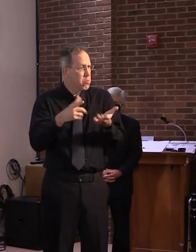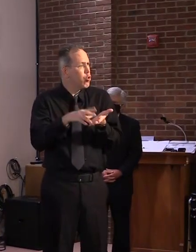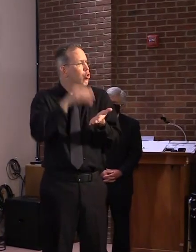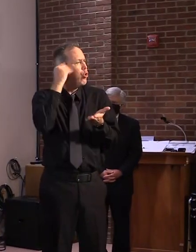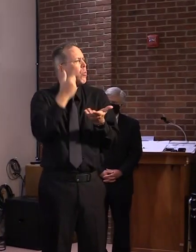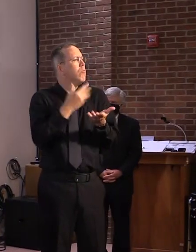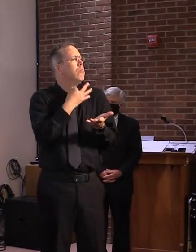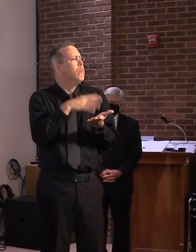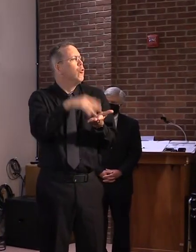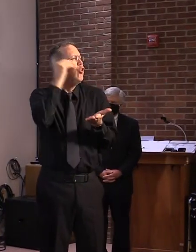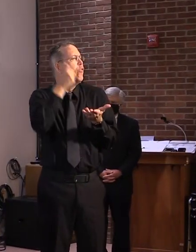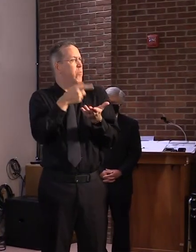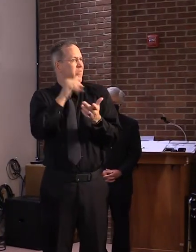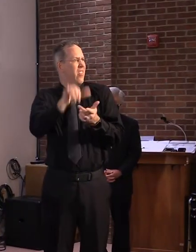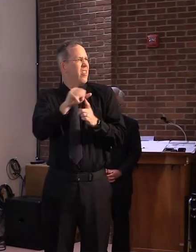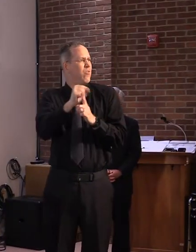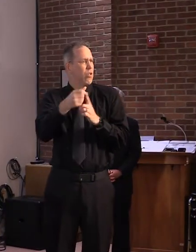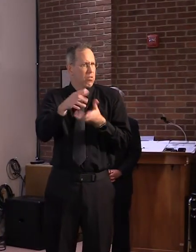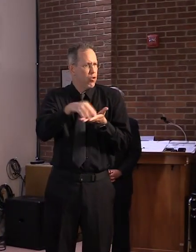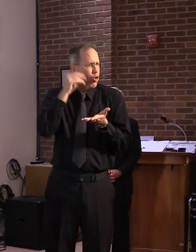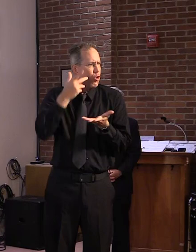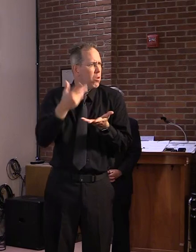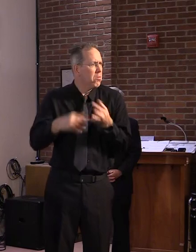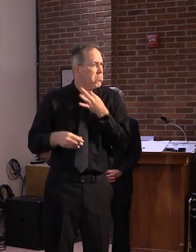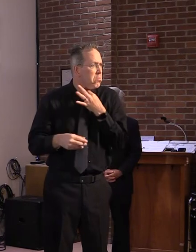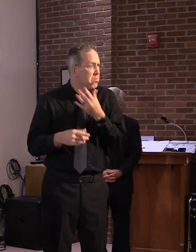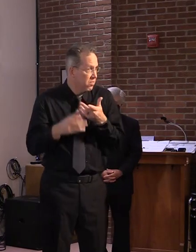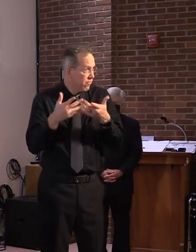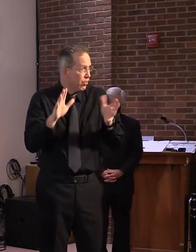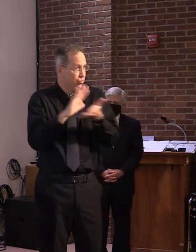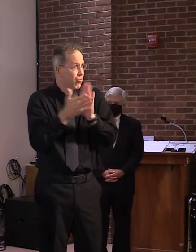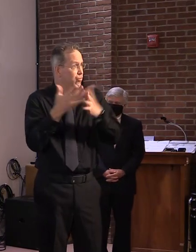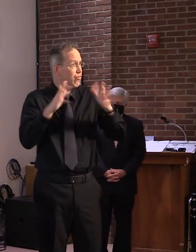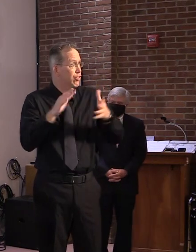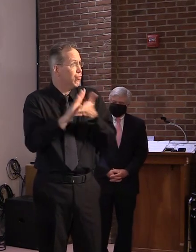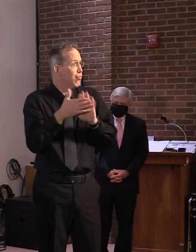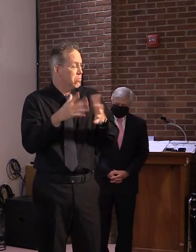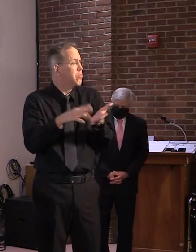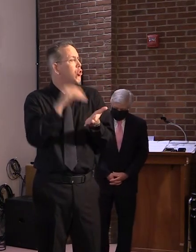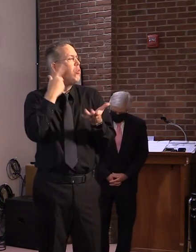It is definitely not in the past tense. It is something we are still